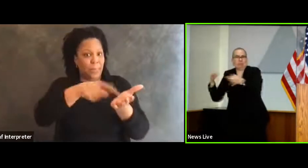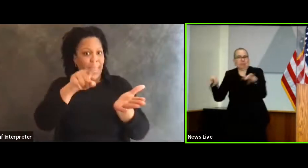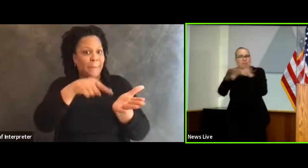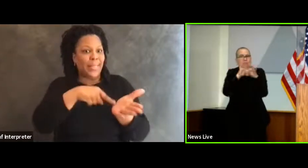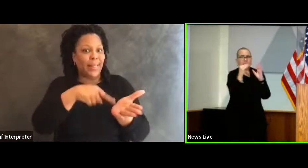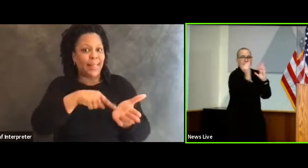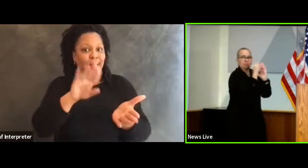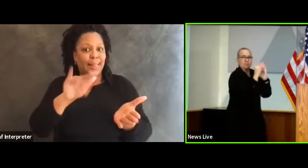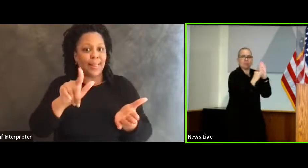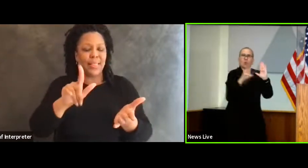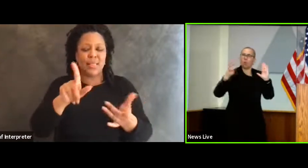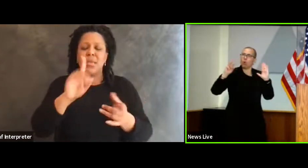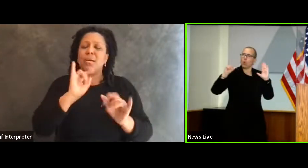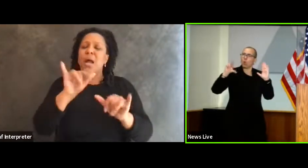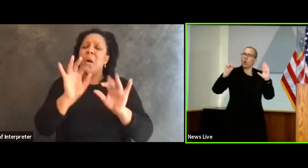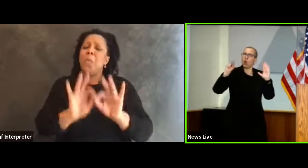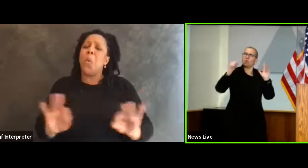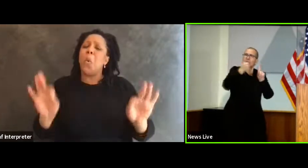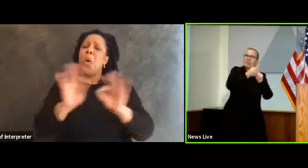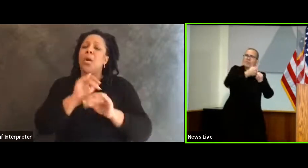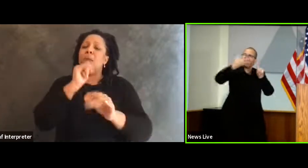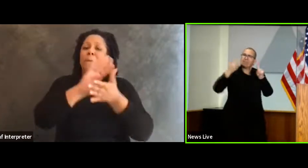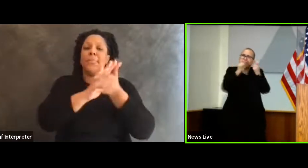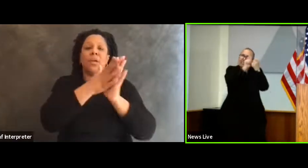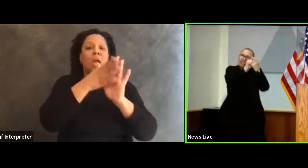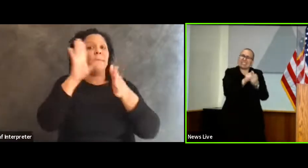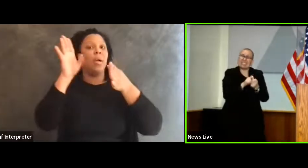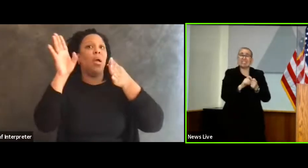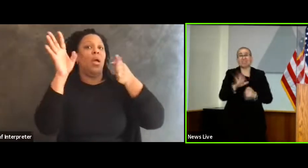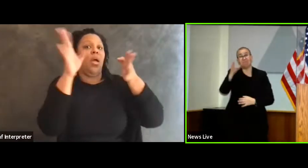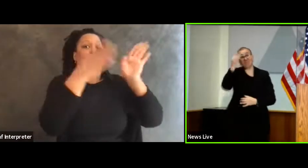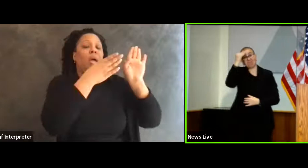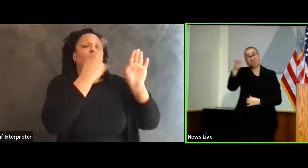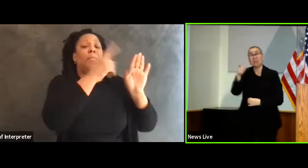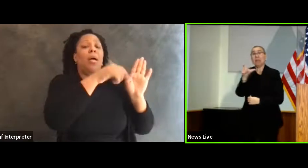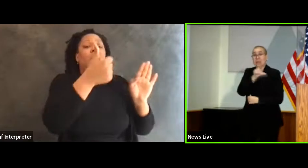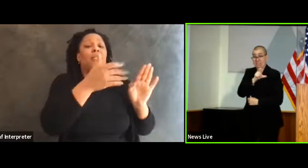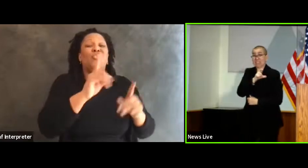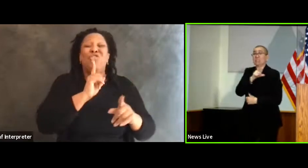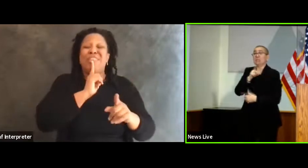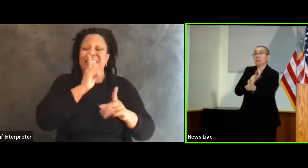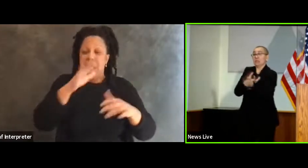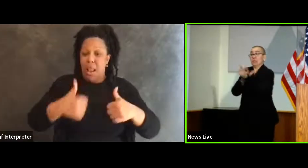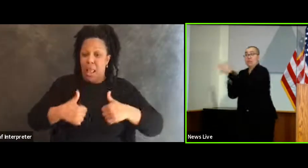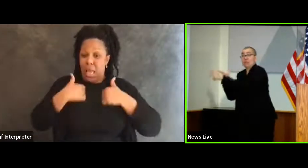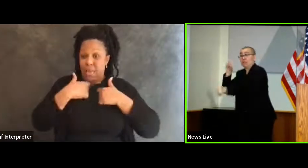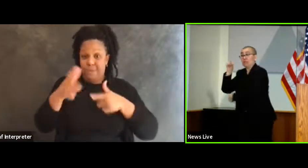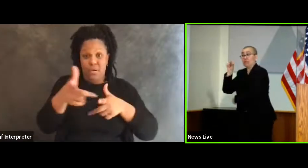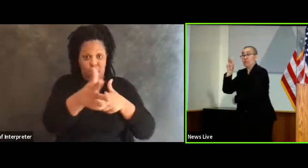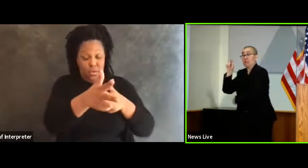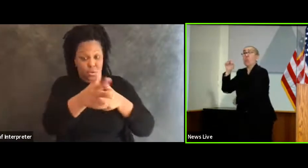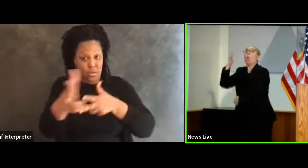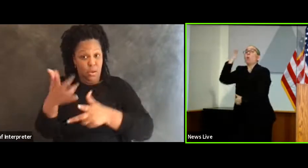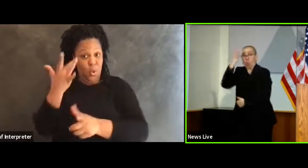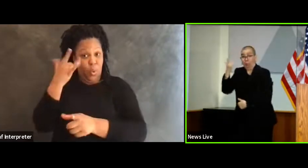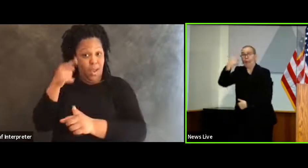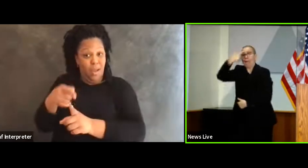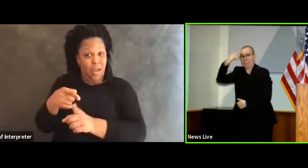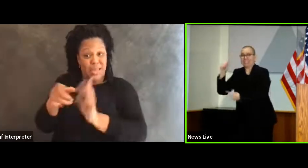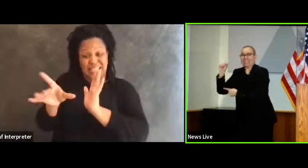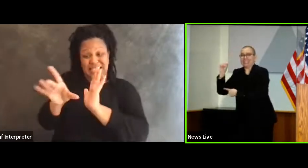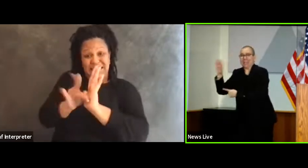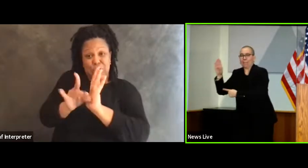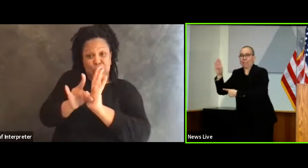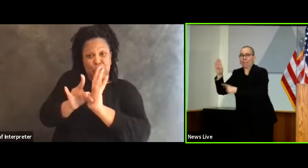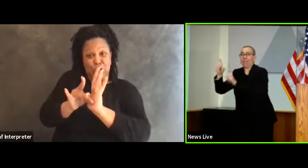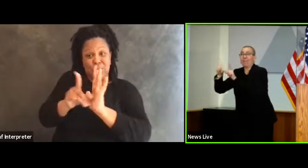something that it isn't, because the reality is that he was pulled over because of his tabs, because of the air freshener, and